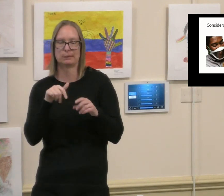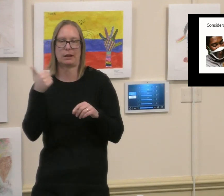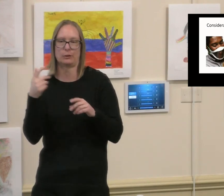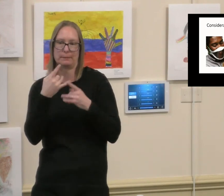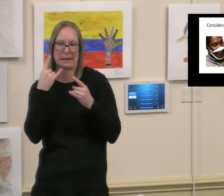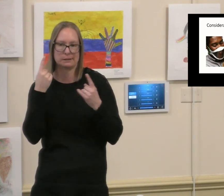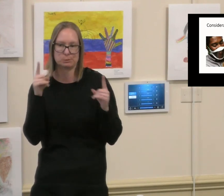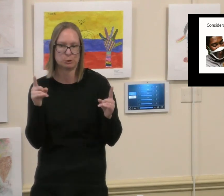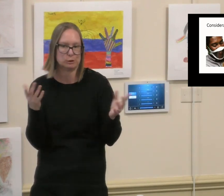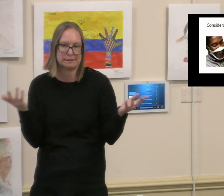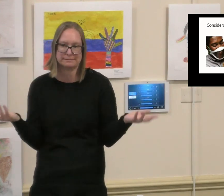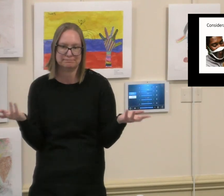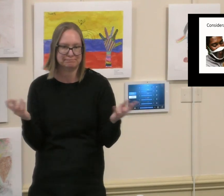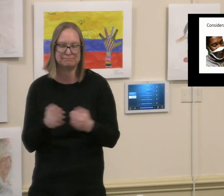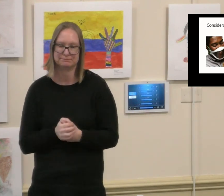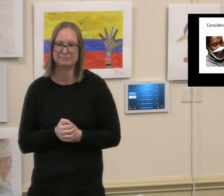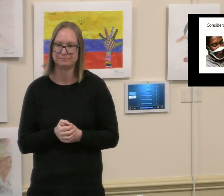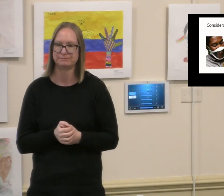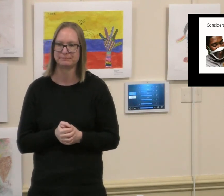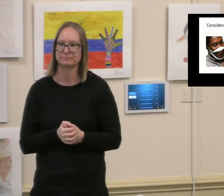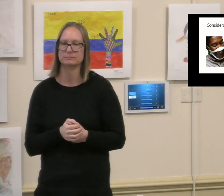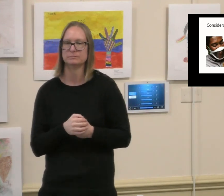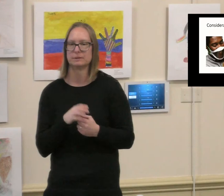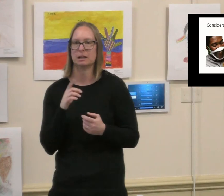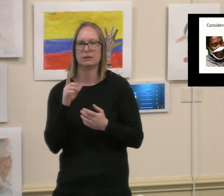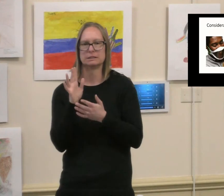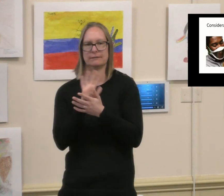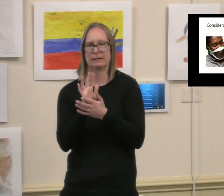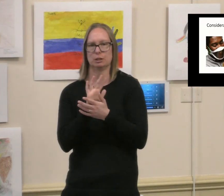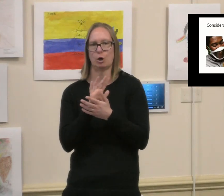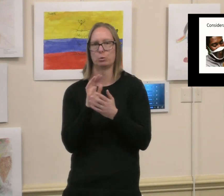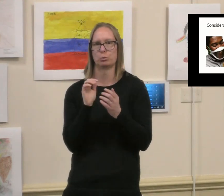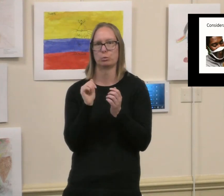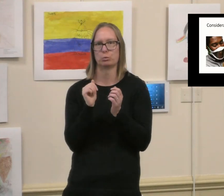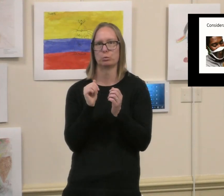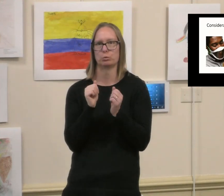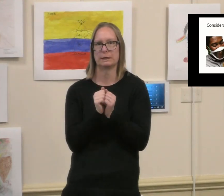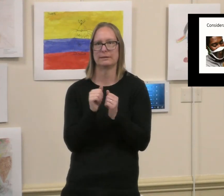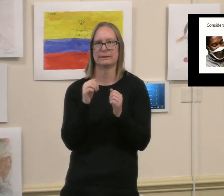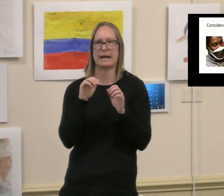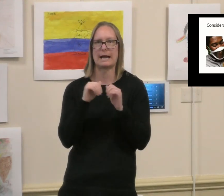their hearing might prefer a different mask so that they're better able to hear you.